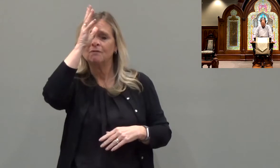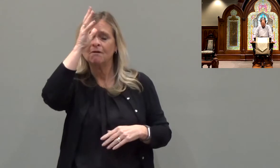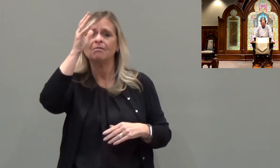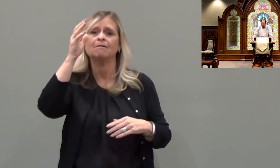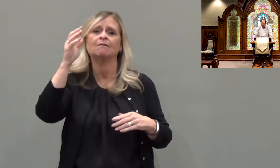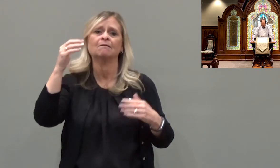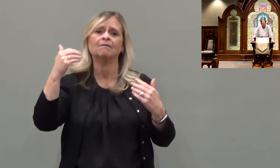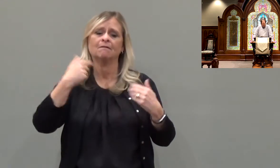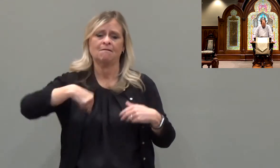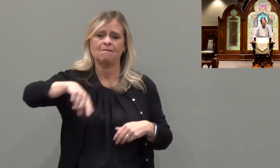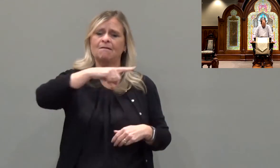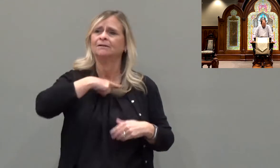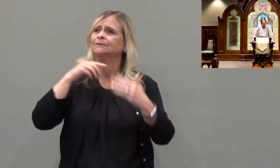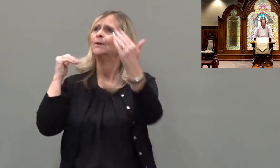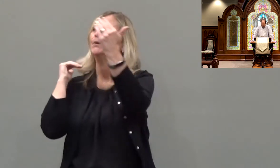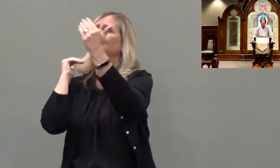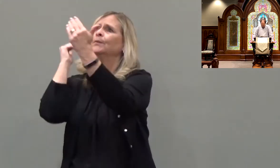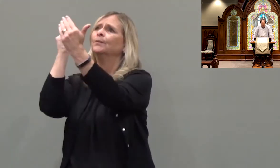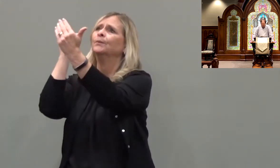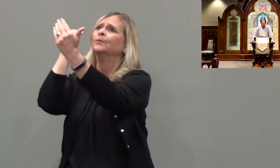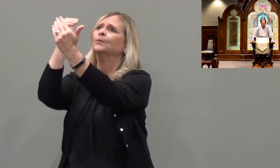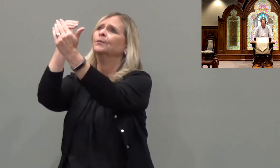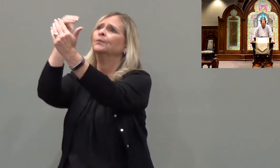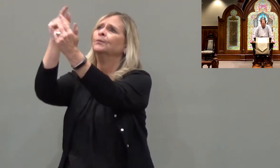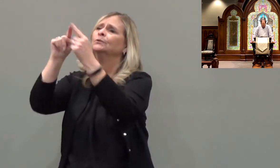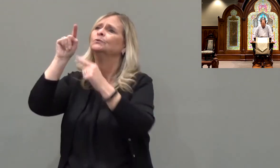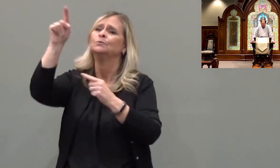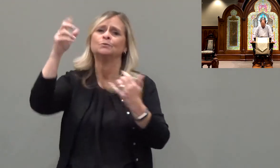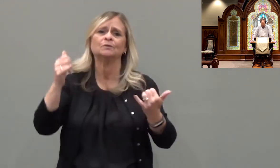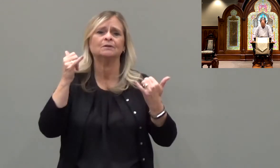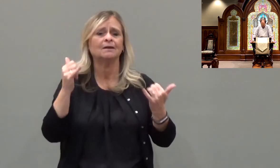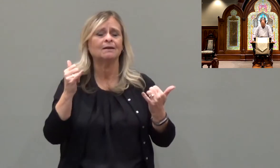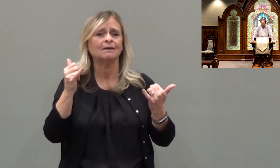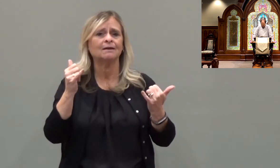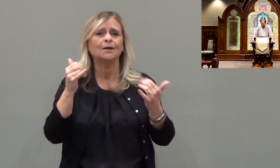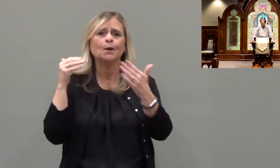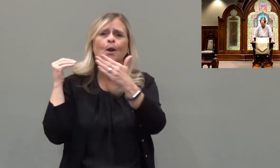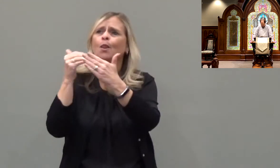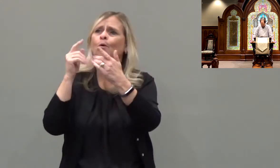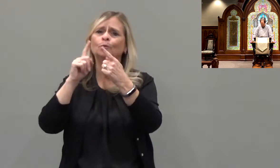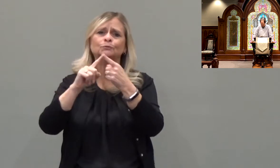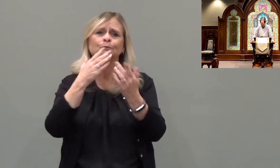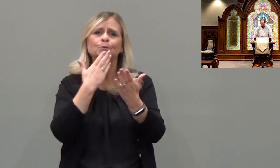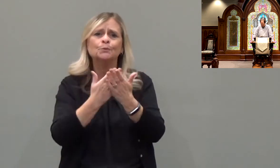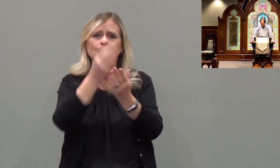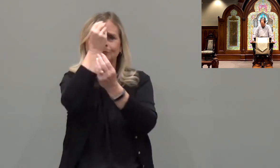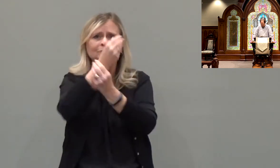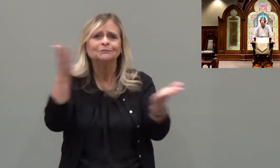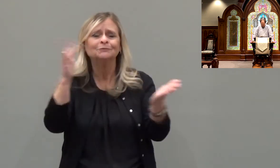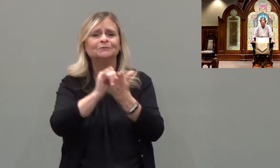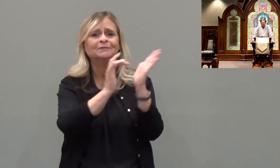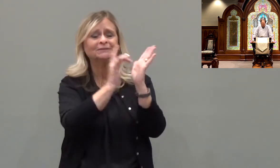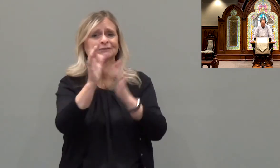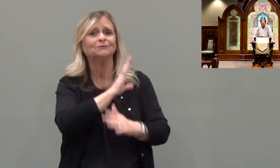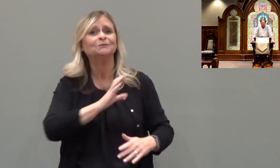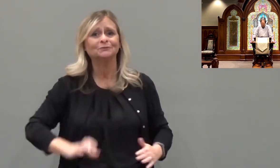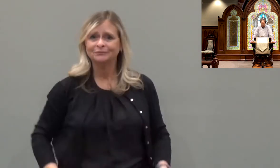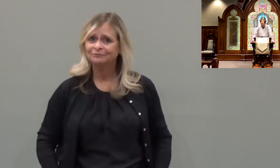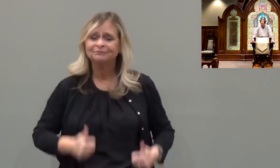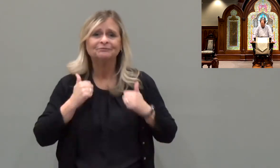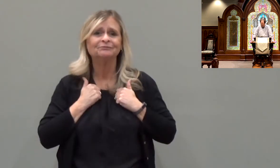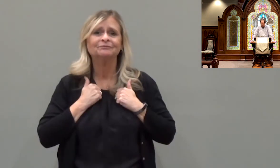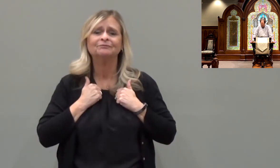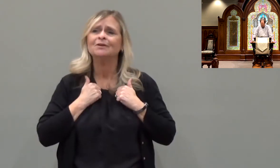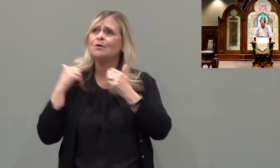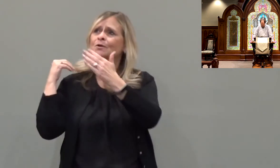days. Draw us closer to the good news that Jesus Christ is alive. Draw us closer to